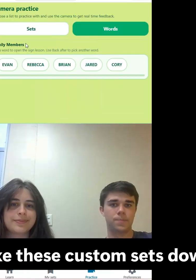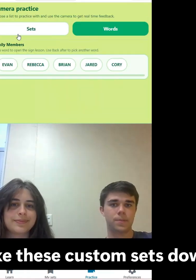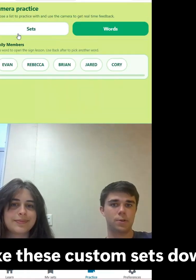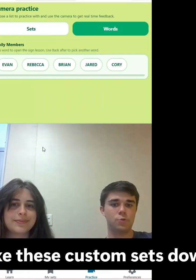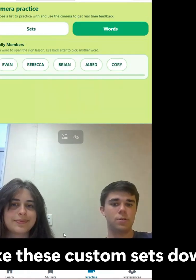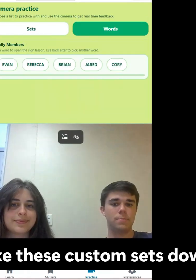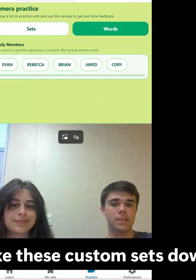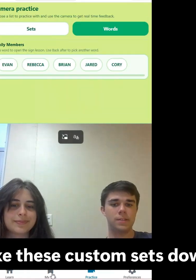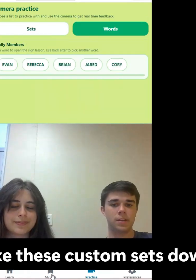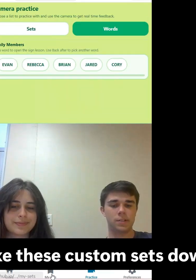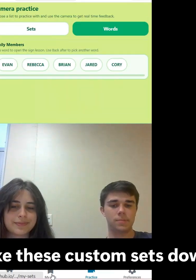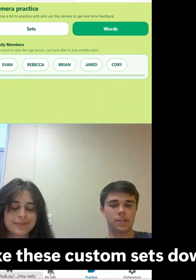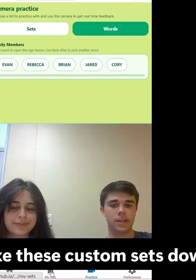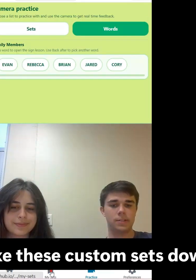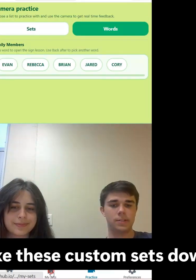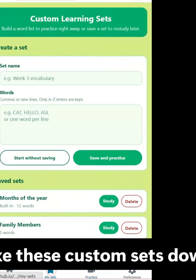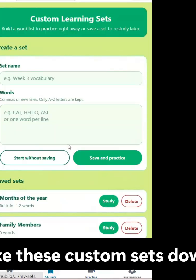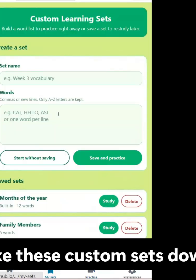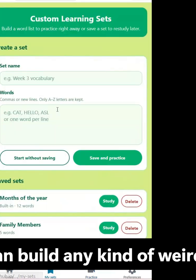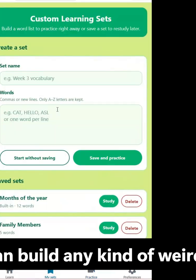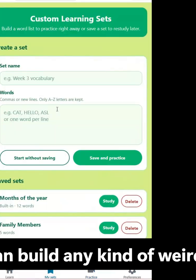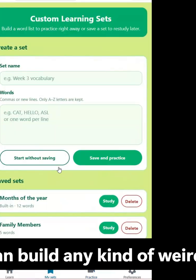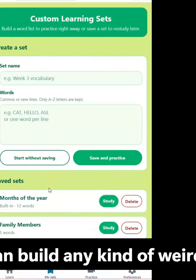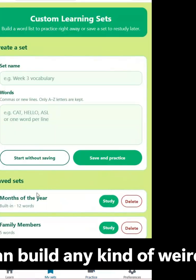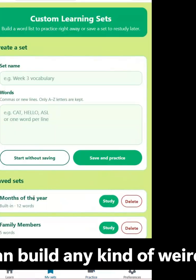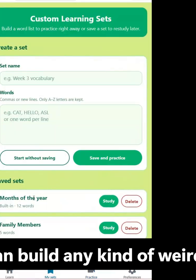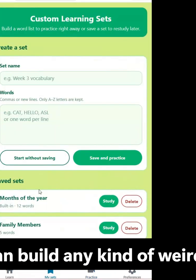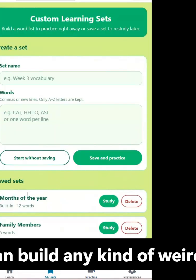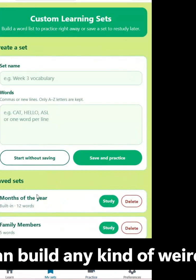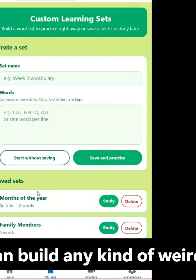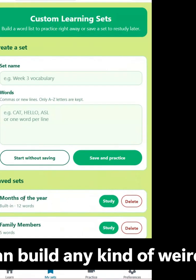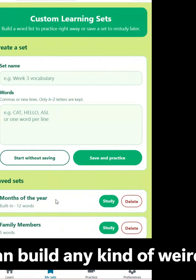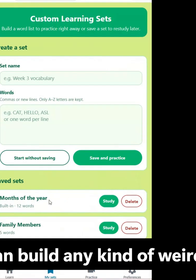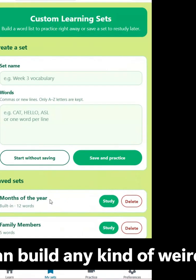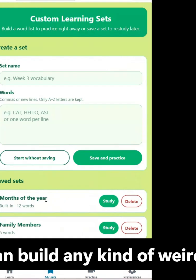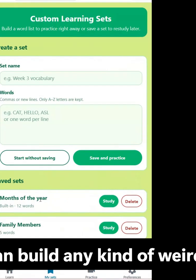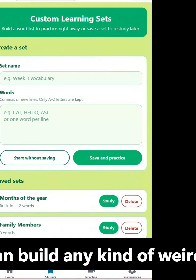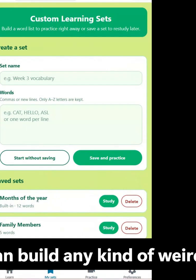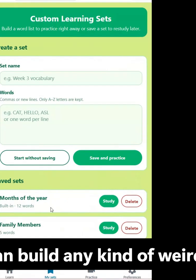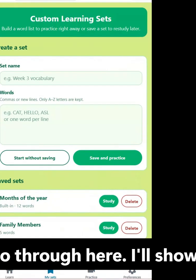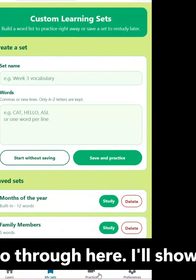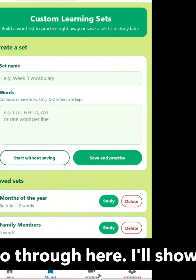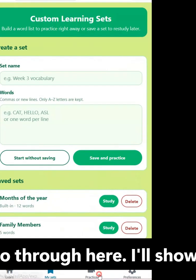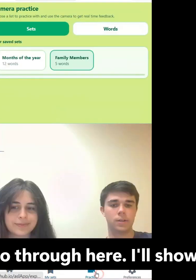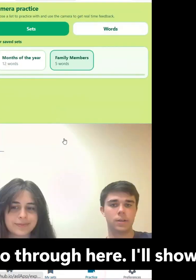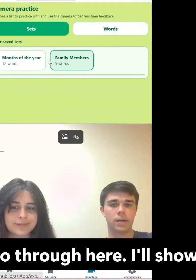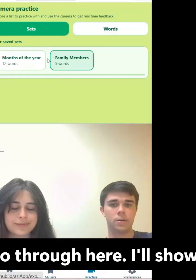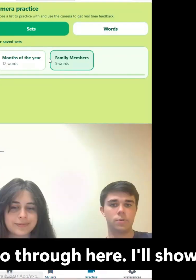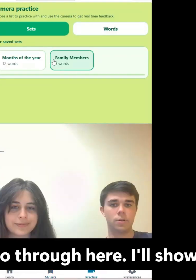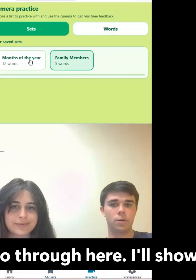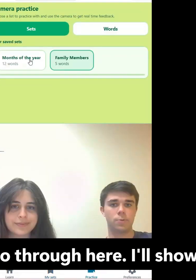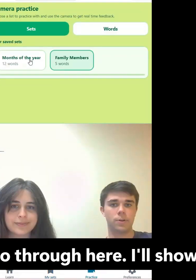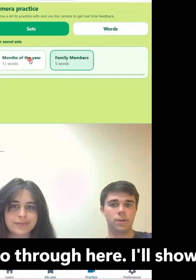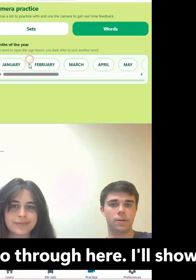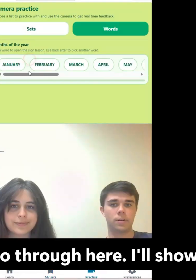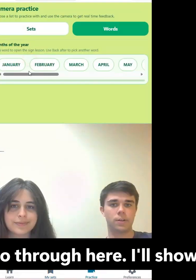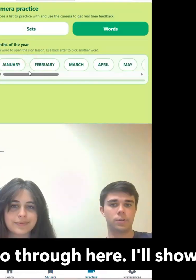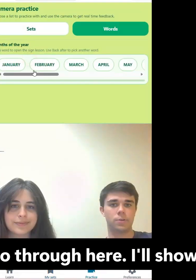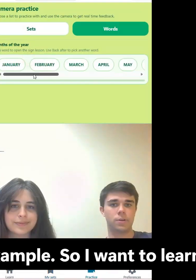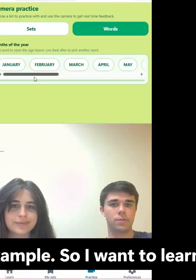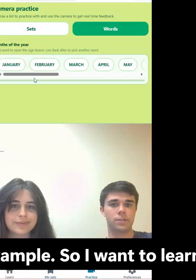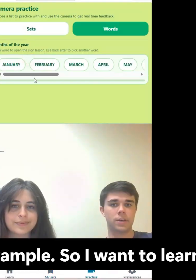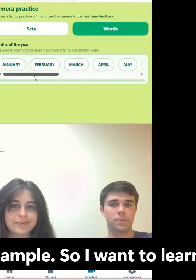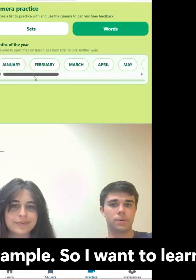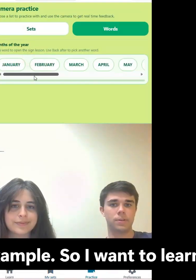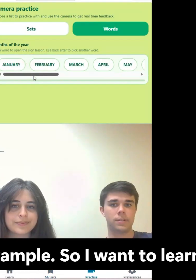So you can make these custom sets down here, and you can build any kind of word, and you can go through here. I'll